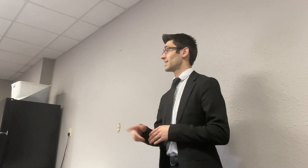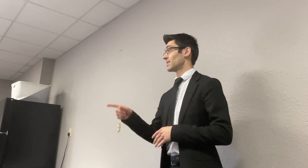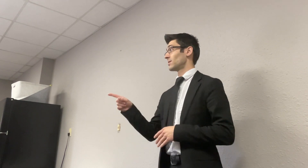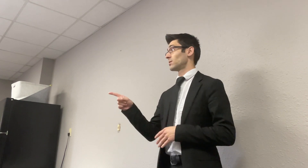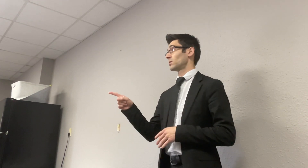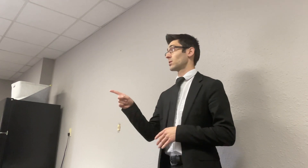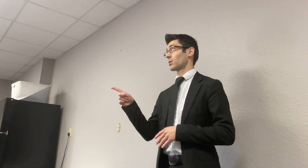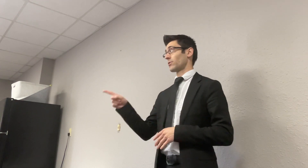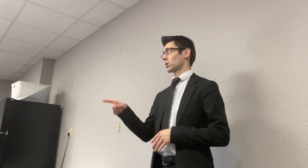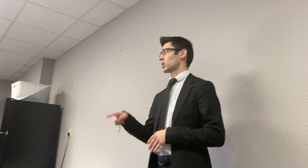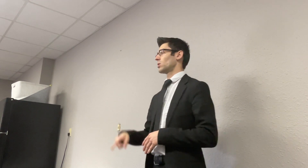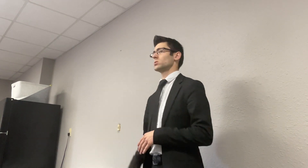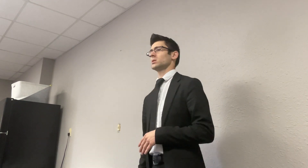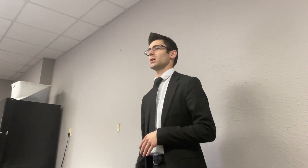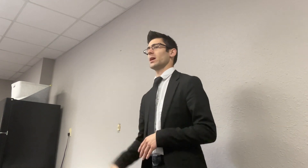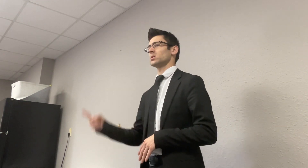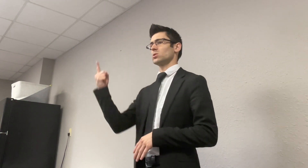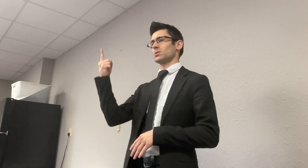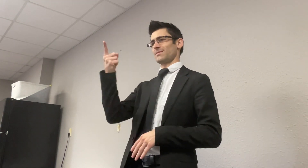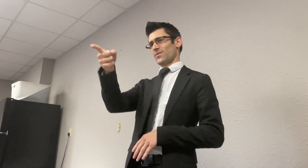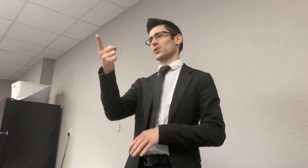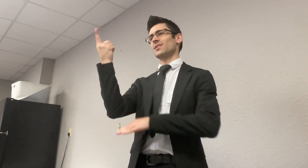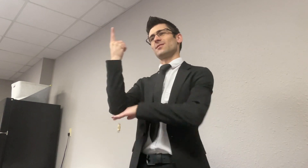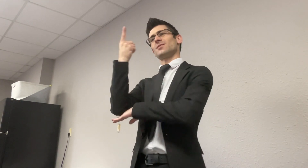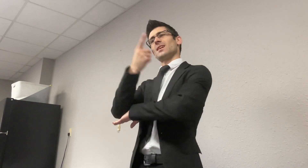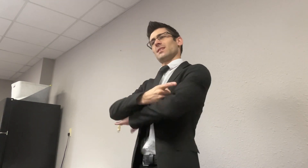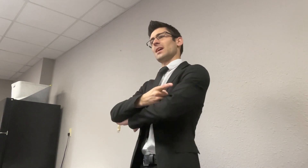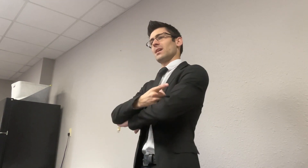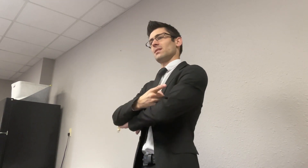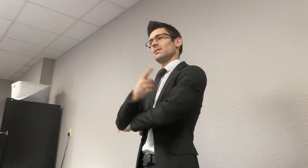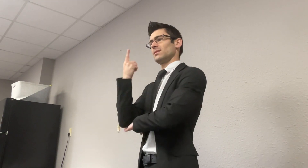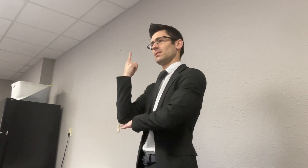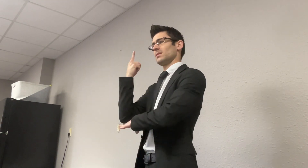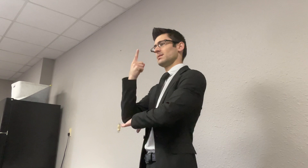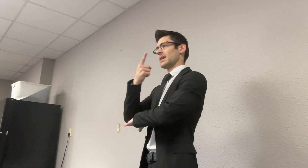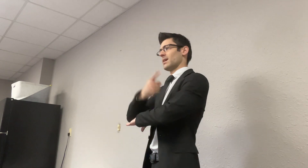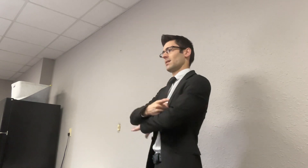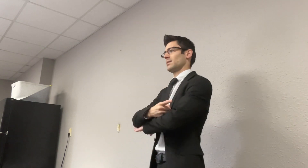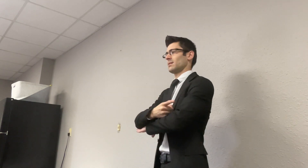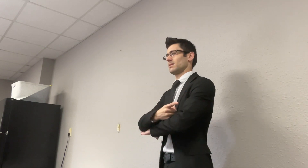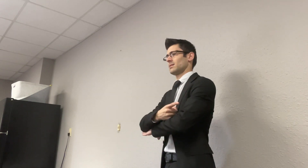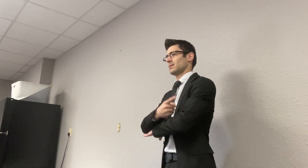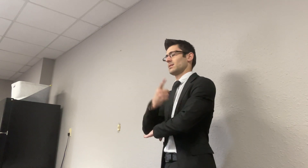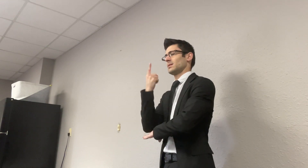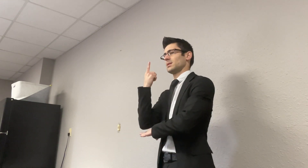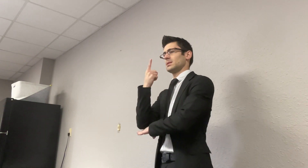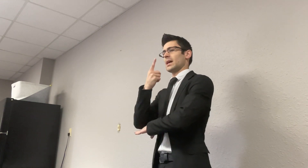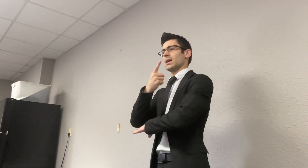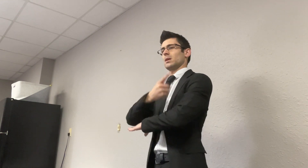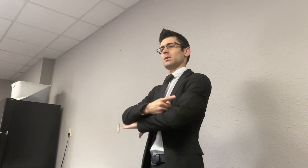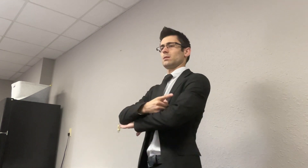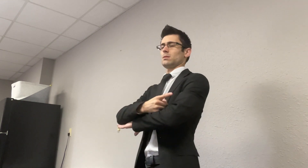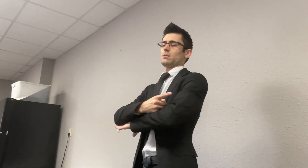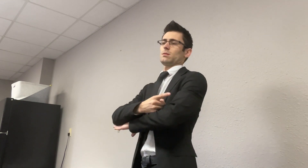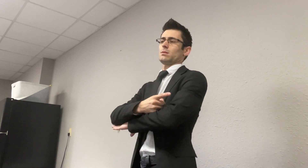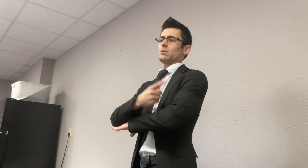Something like that. Very close. Yeah, so just very good. You got it. Day. Day. Day.